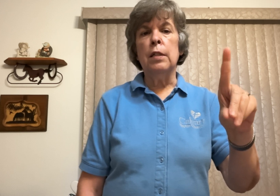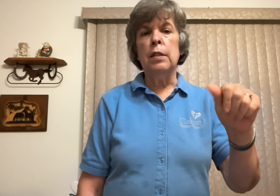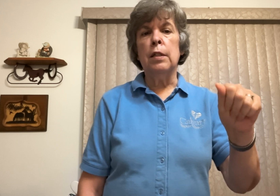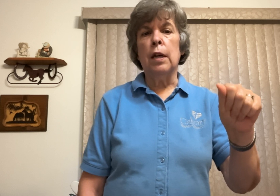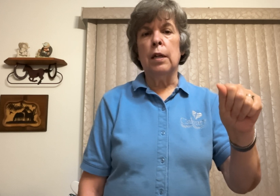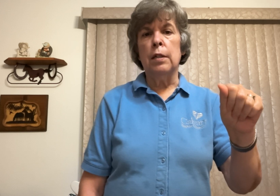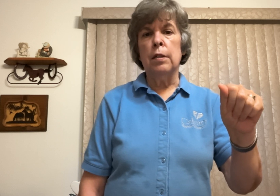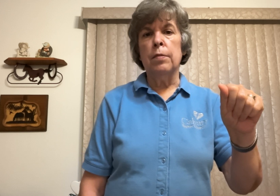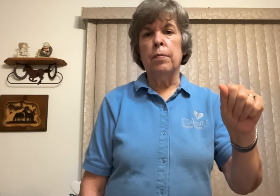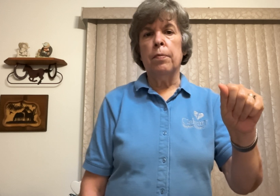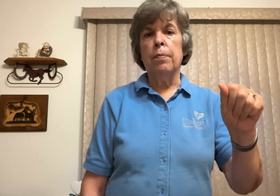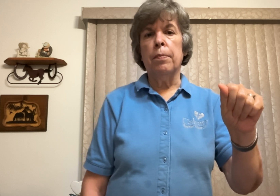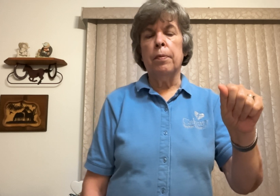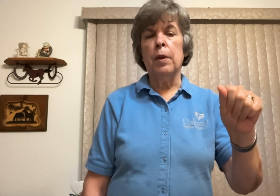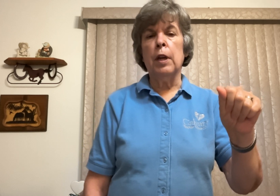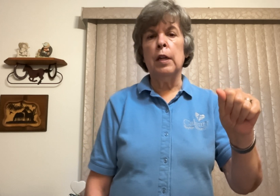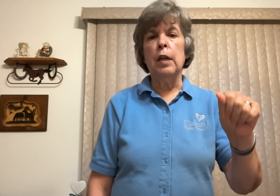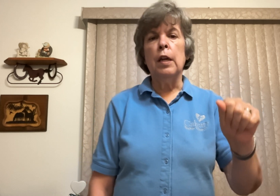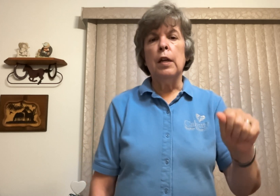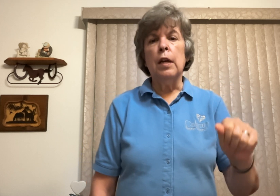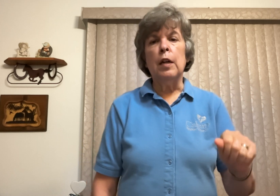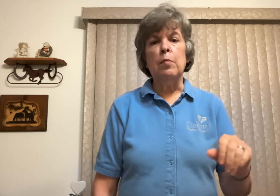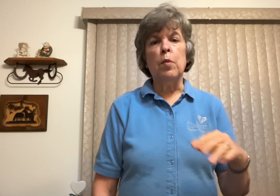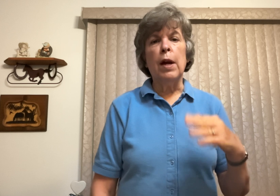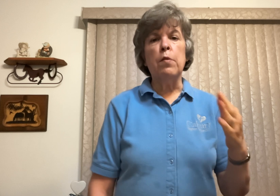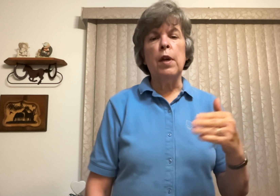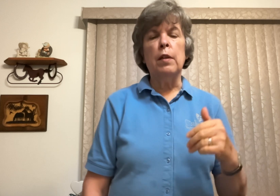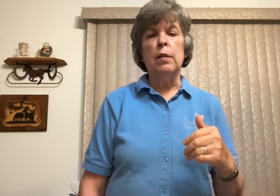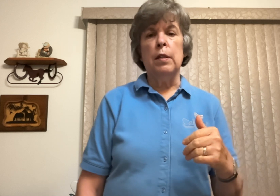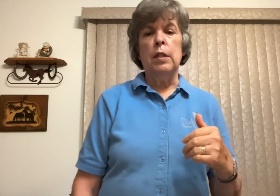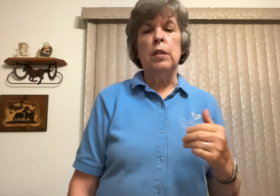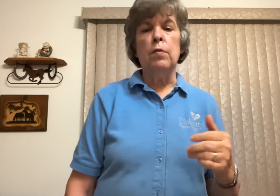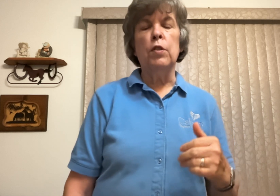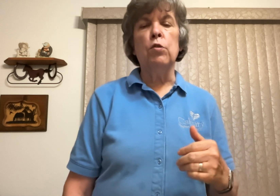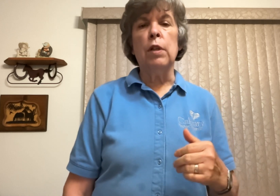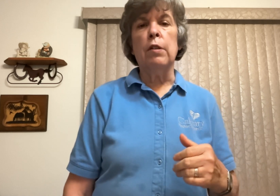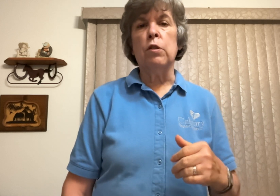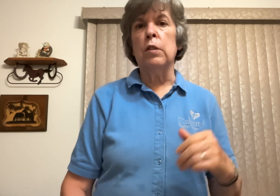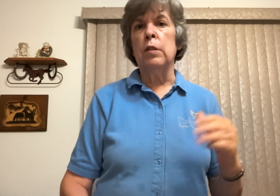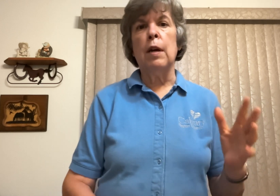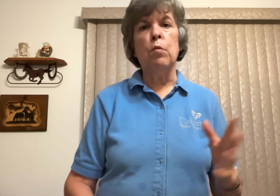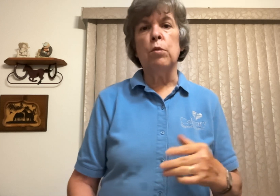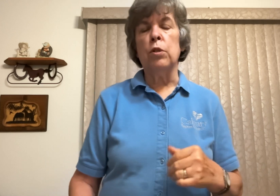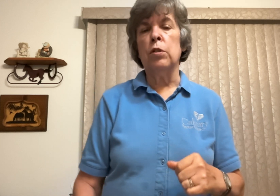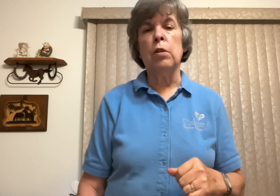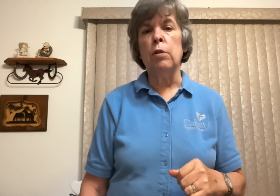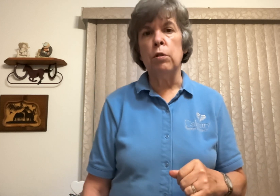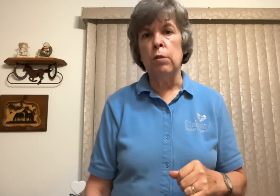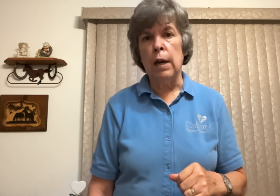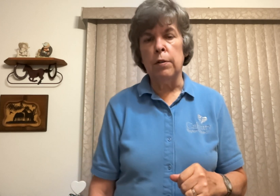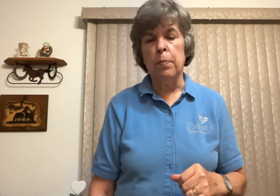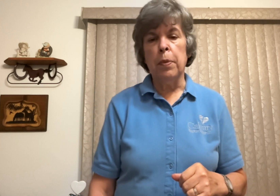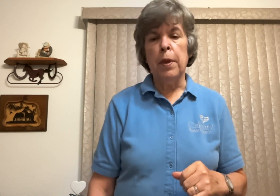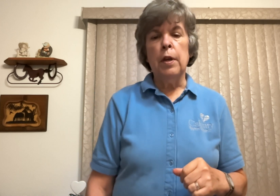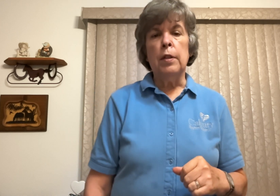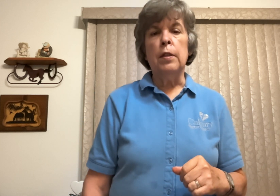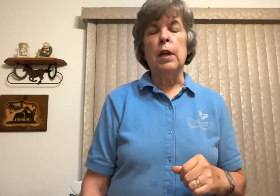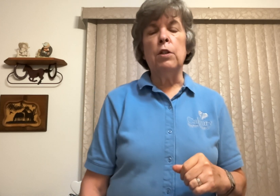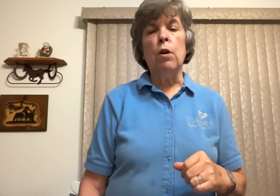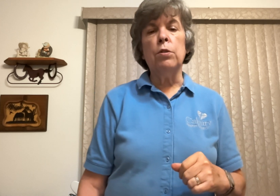Linda, okay? Rather than individual letters, because that will just slow you down. Now you